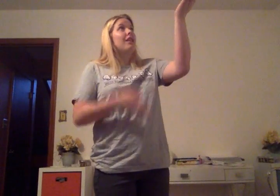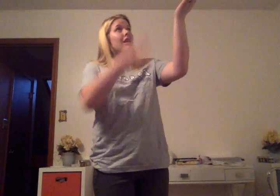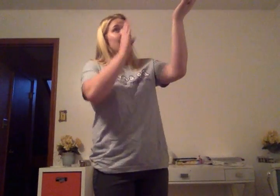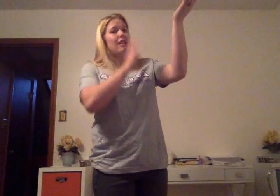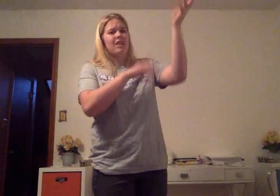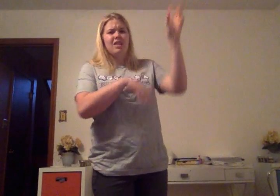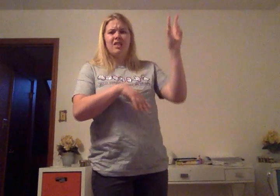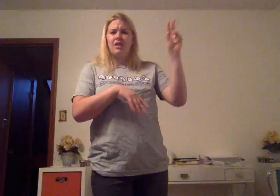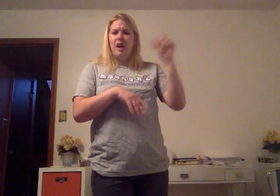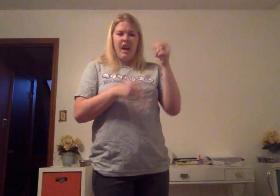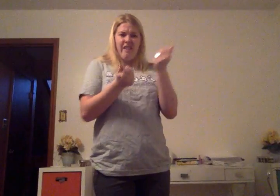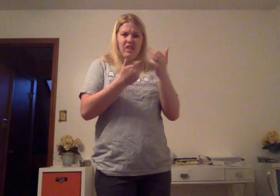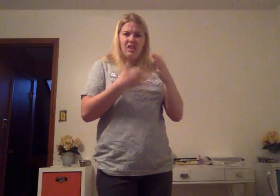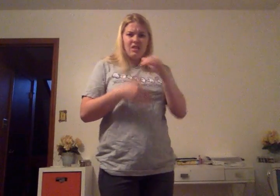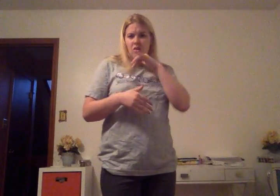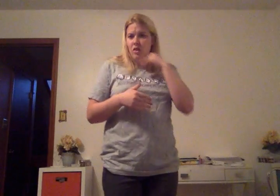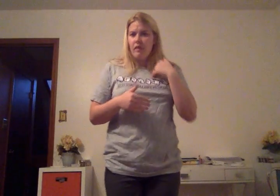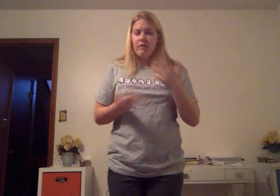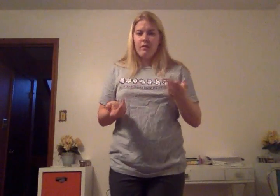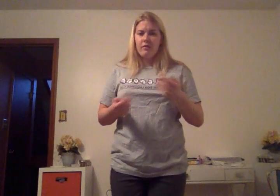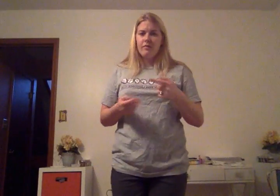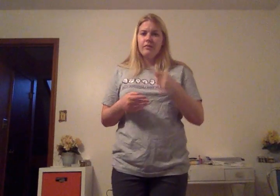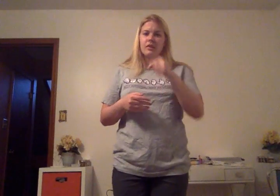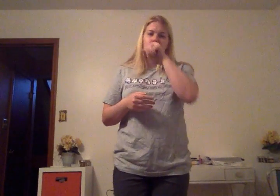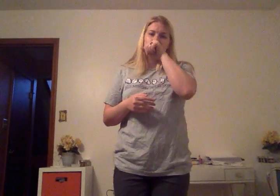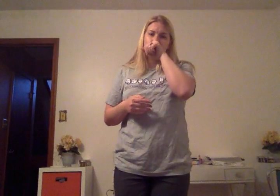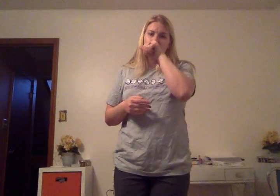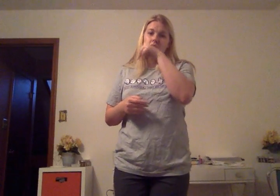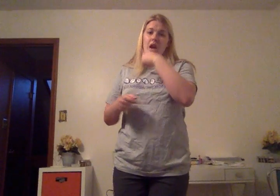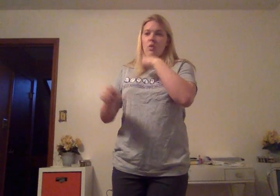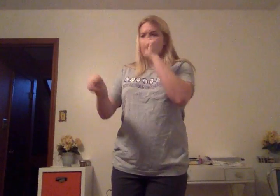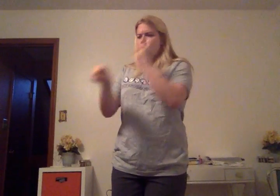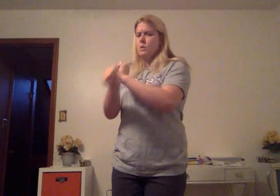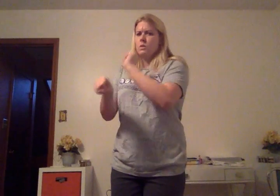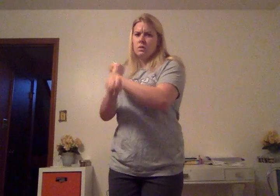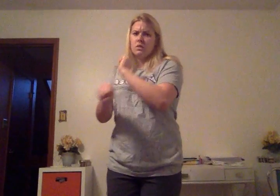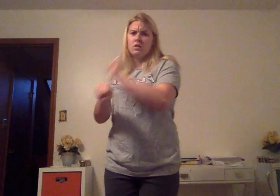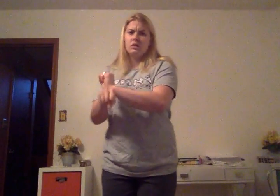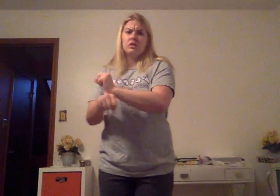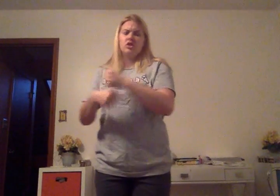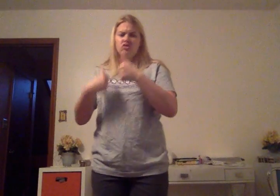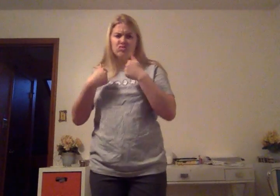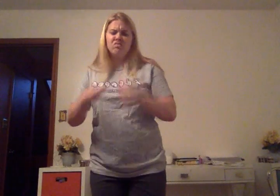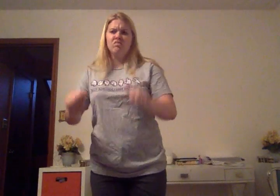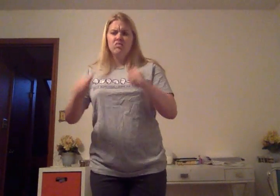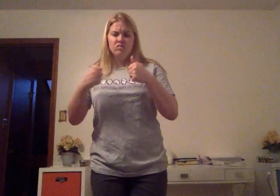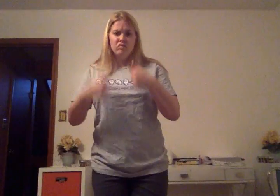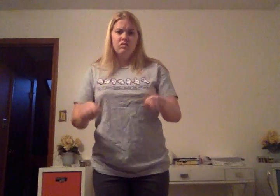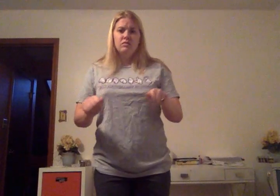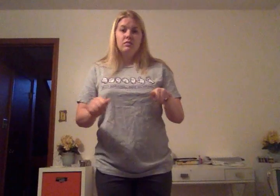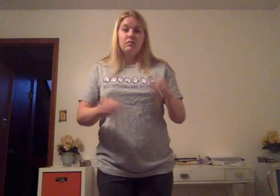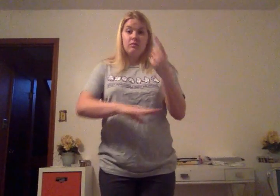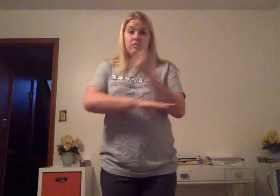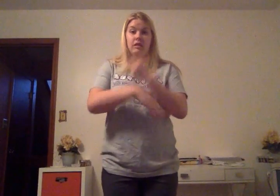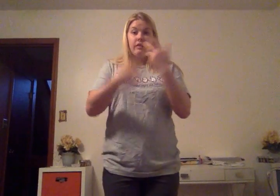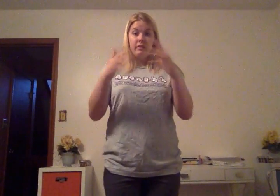everything. That's not the case. I love what I do. I work really hard. I have worked really hard. But at the end of the day, I'm a person, and if I could let